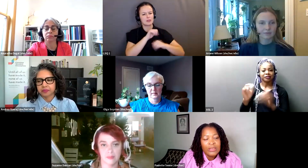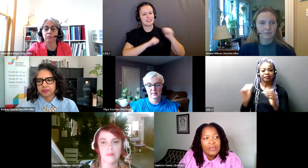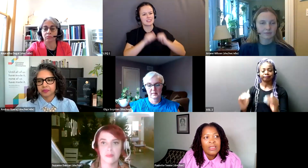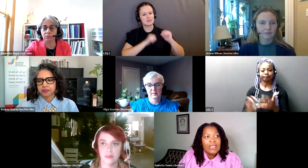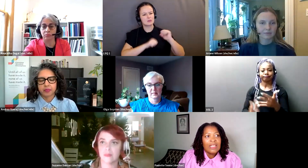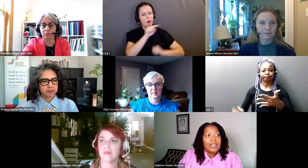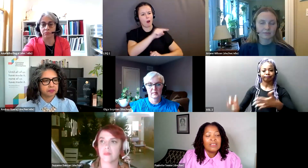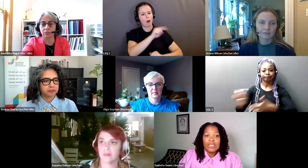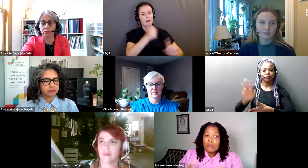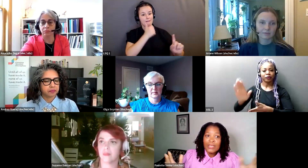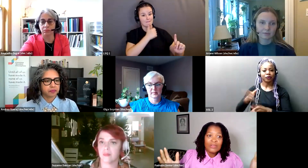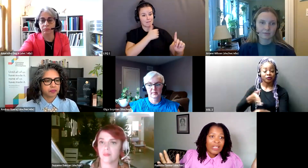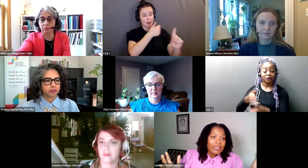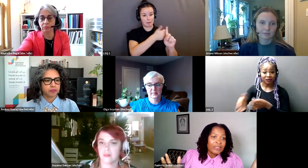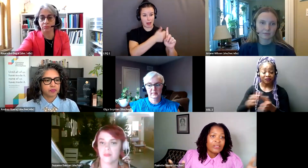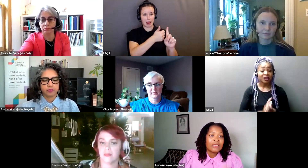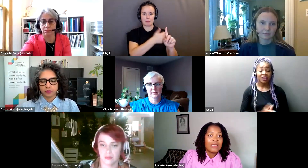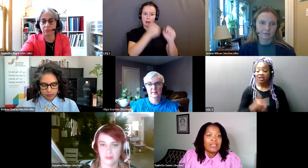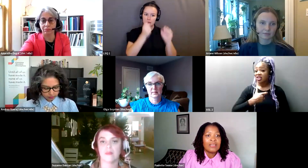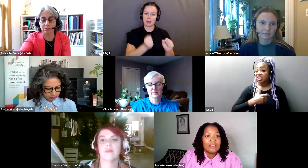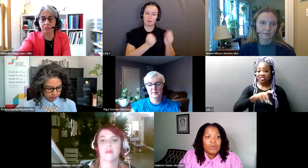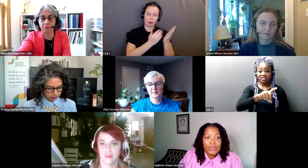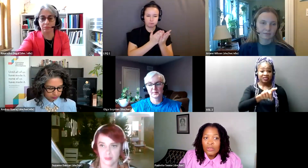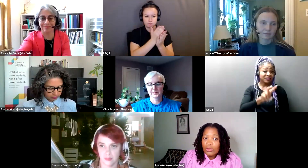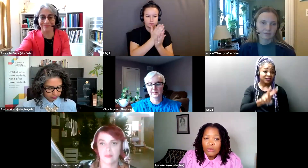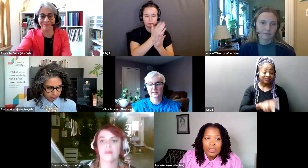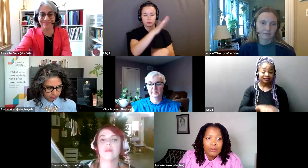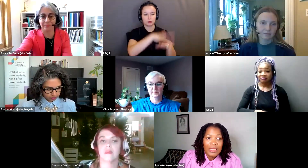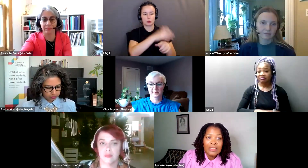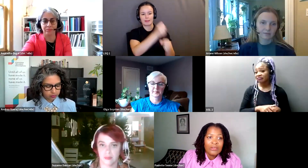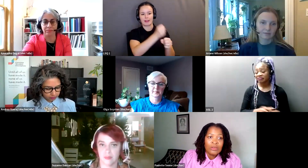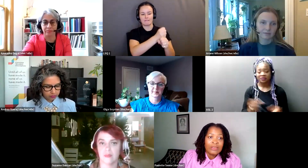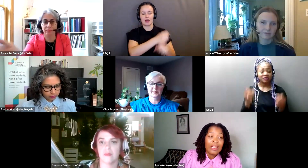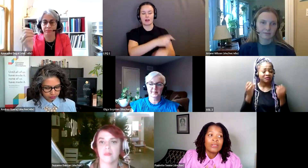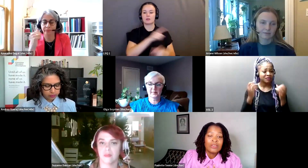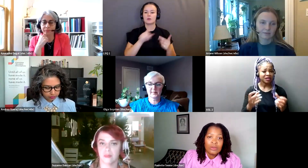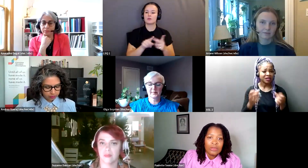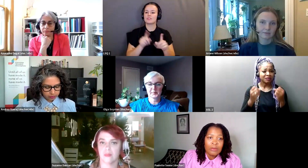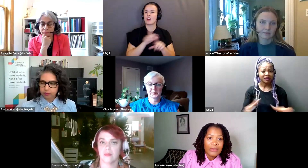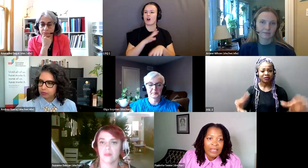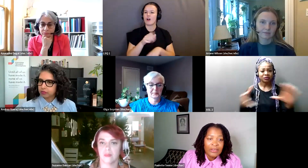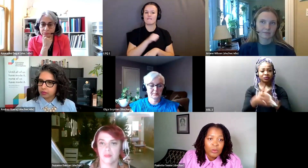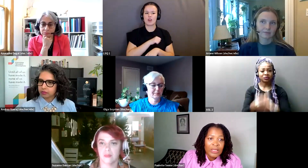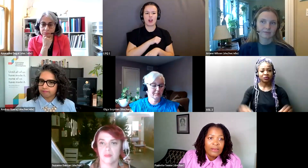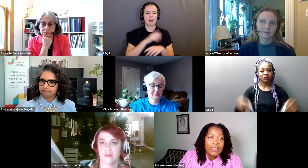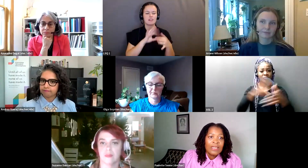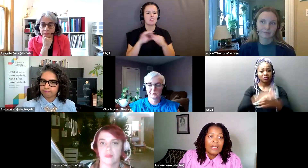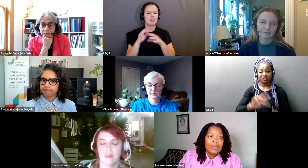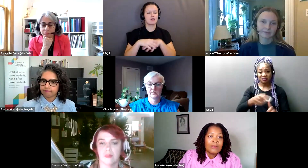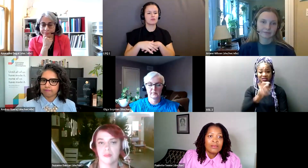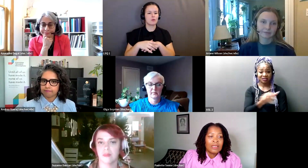her career. Gender-based violence. We've heard stories, many stories, countless stories about that as